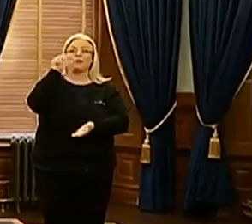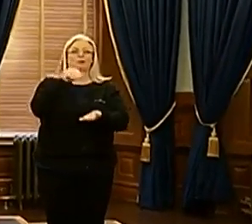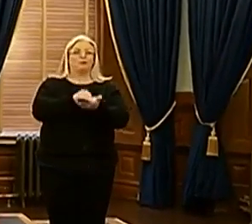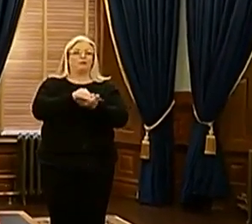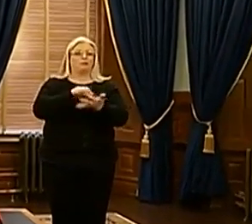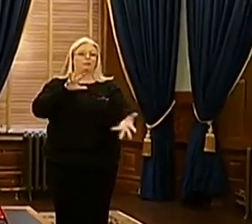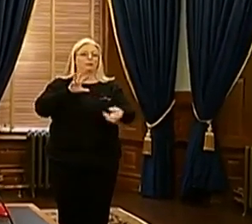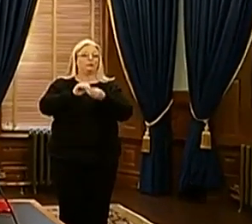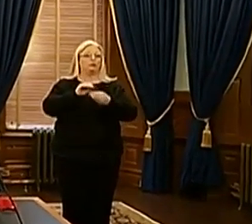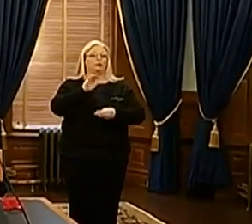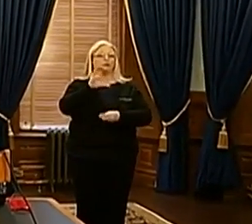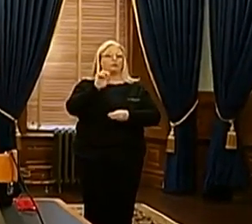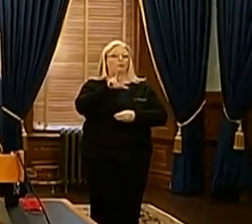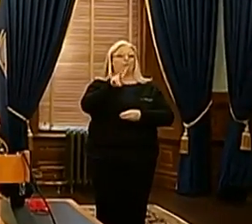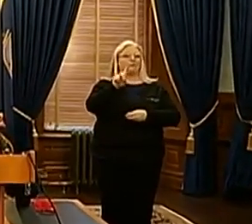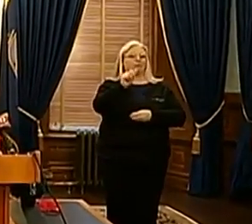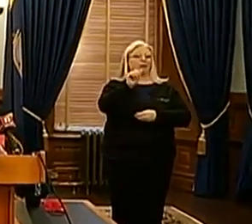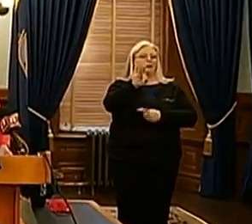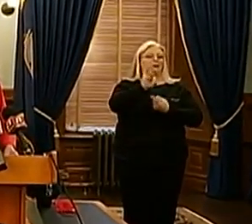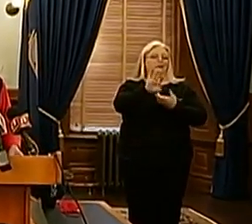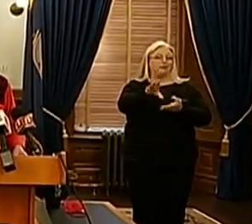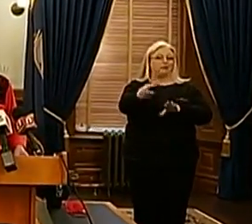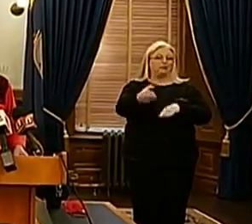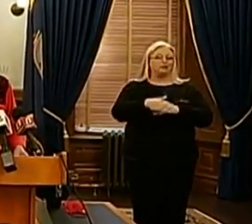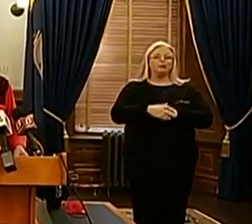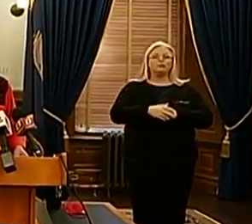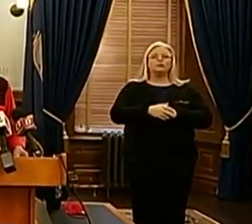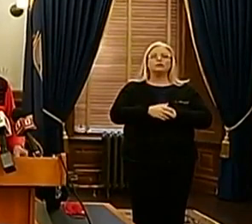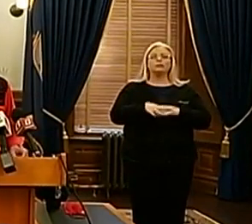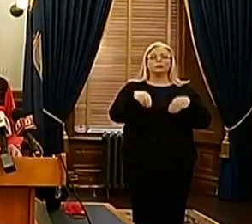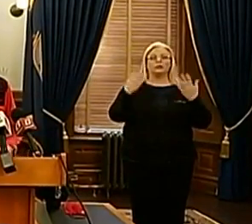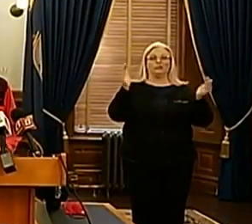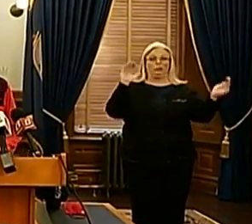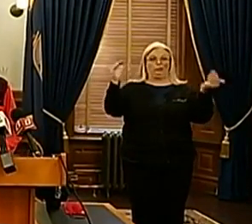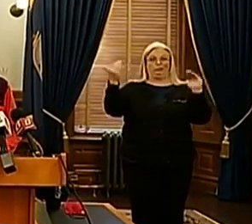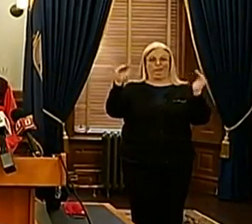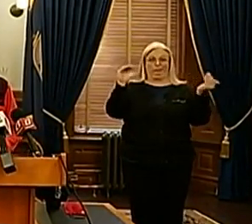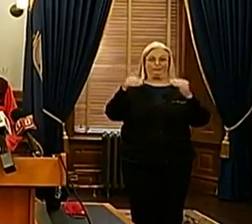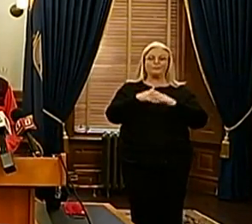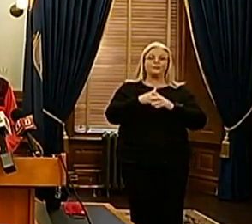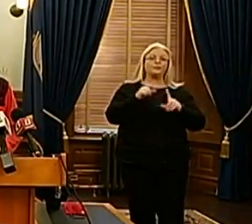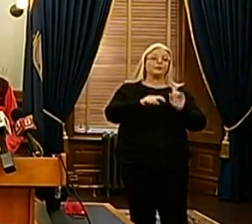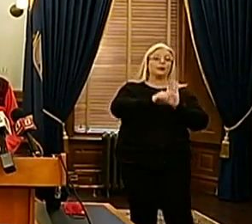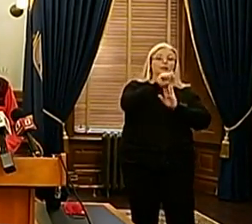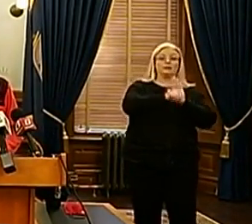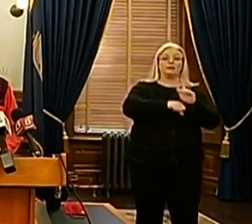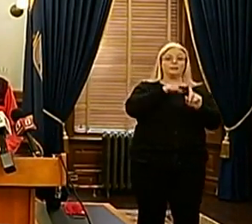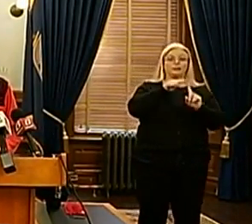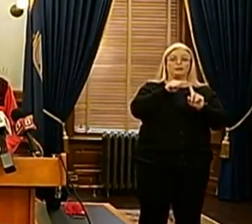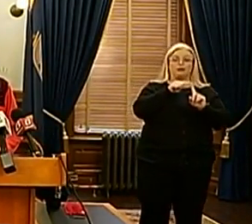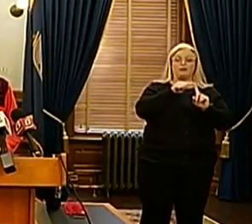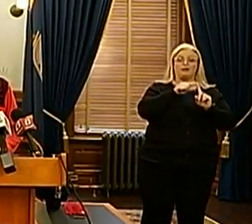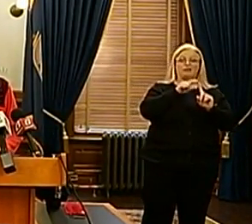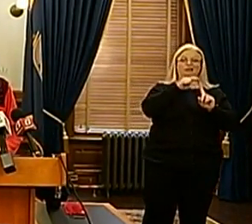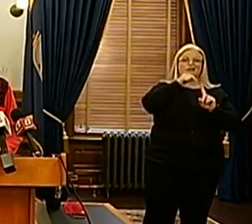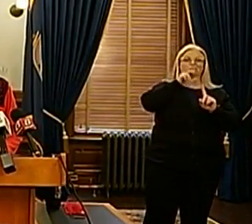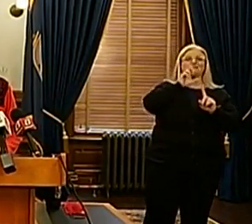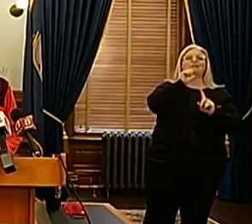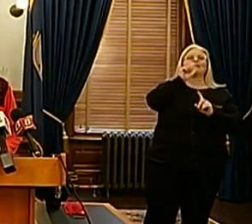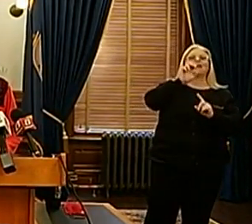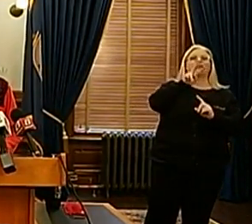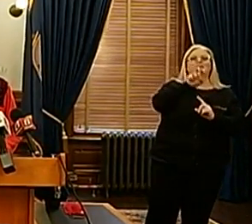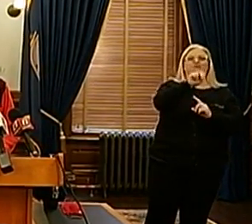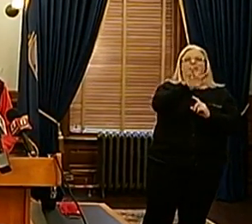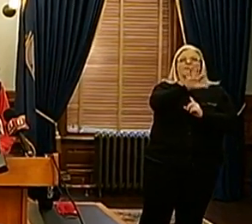total COVID-19 deaths. To put this in context, the state did not reach 500